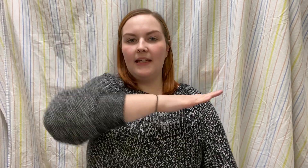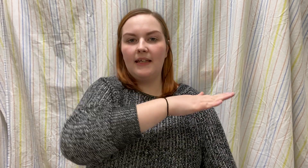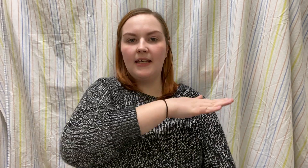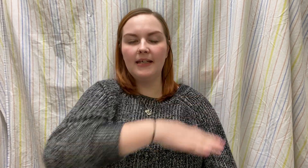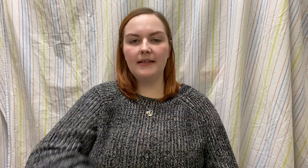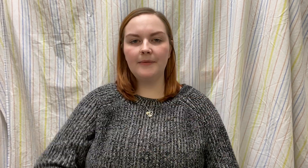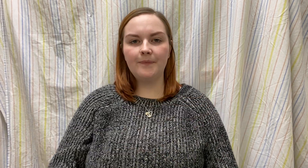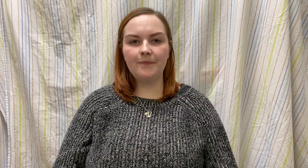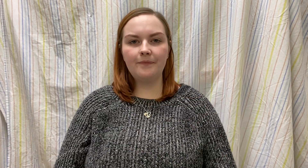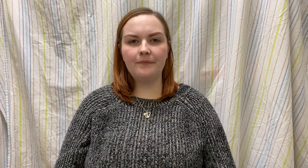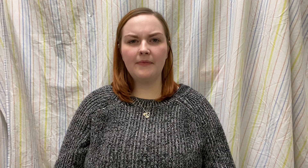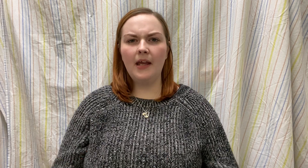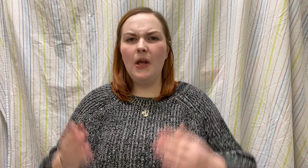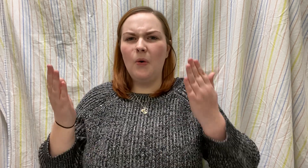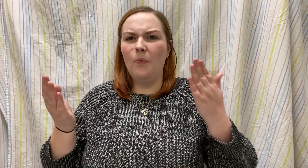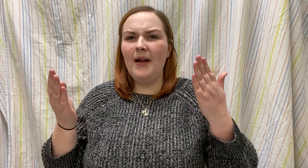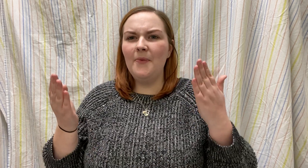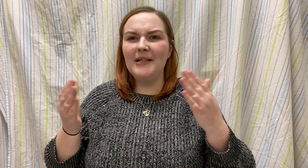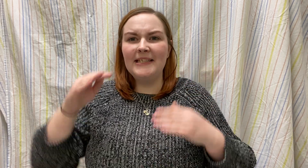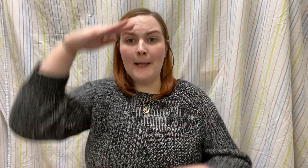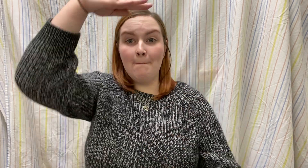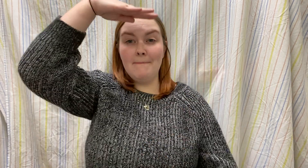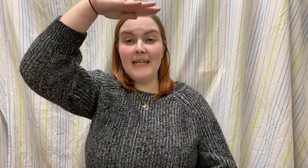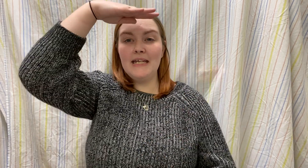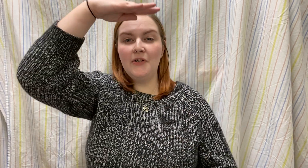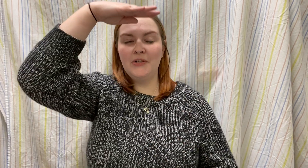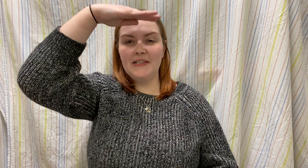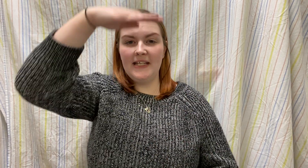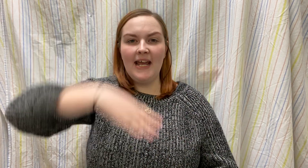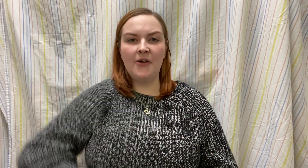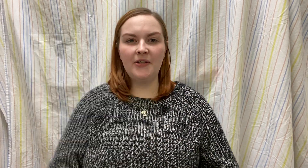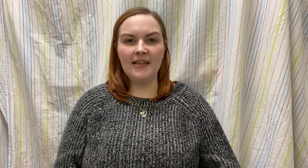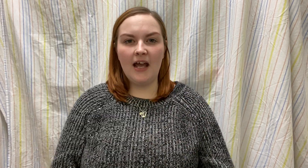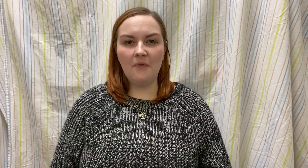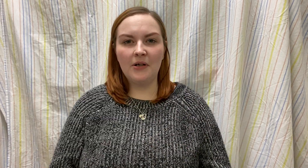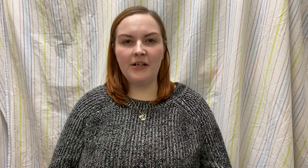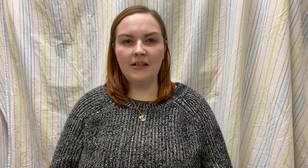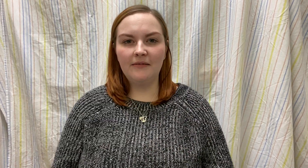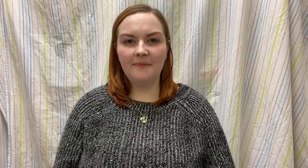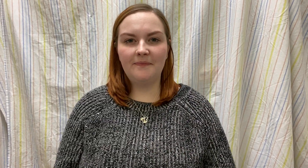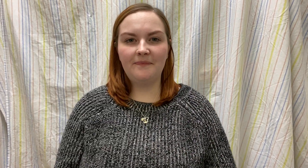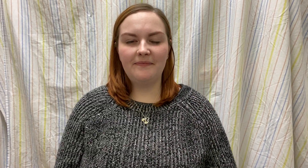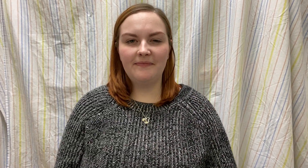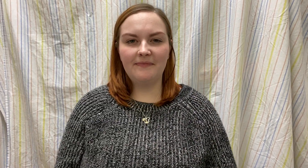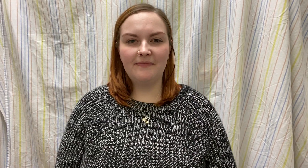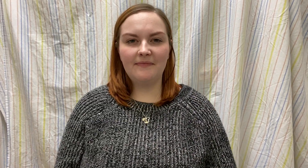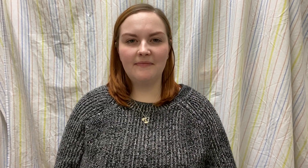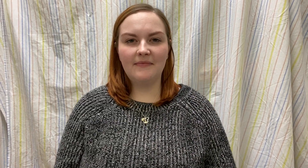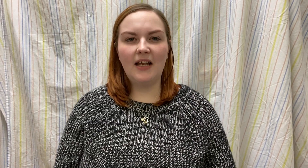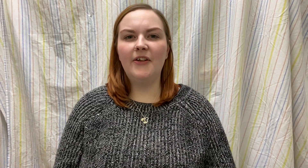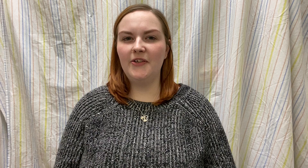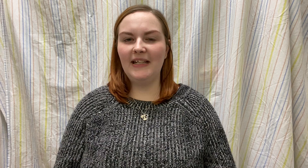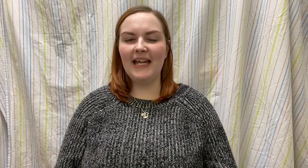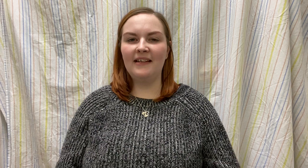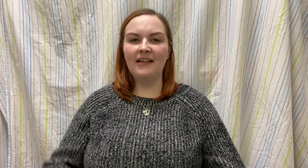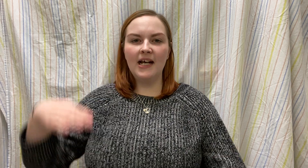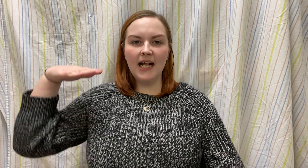L-ick. What was the middle sound in that word? I'll do it again.